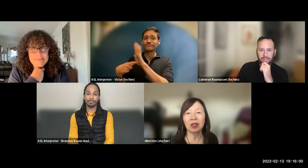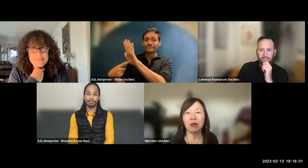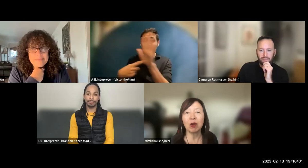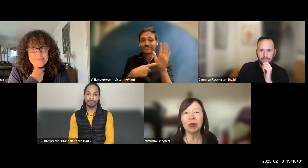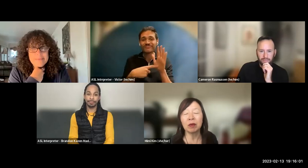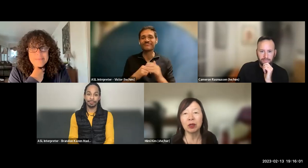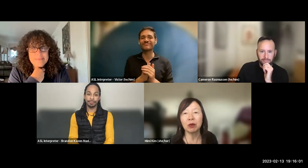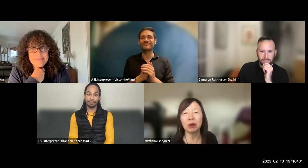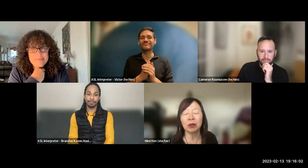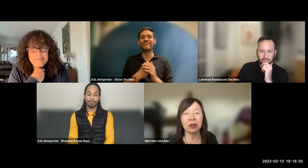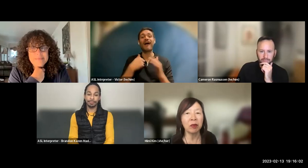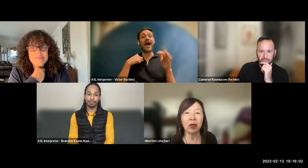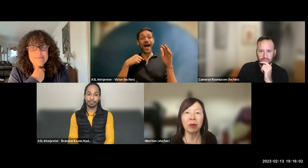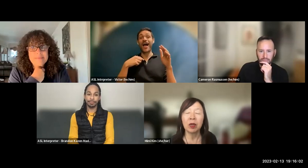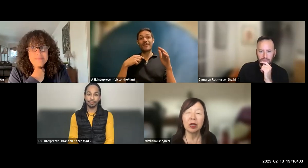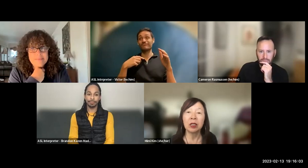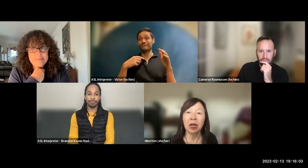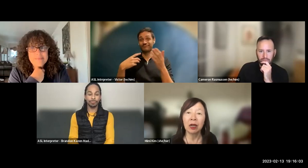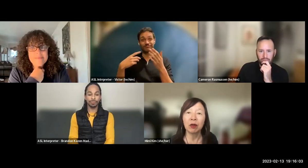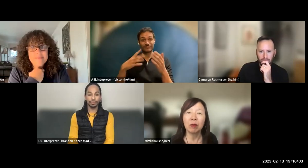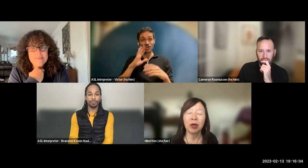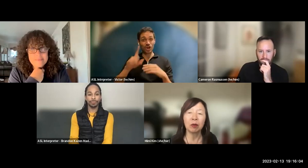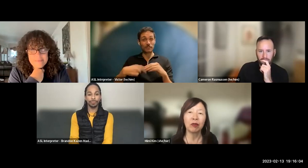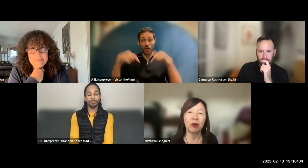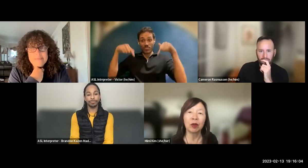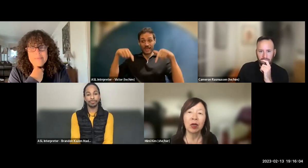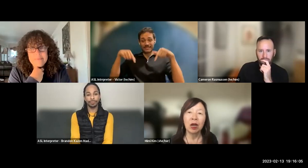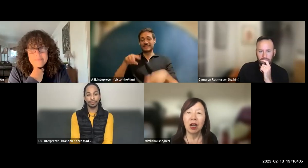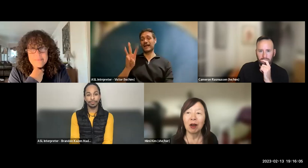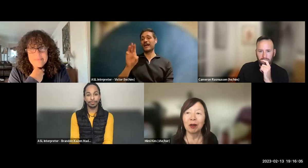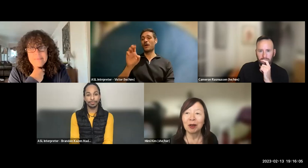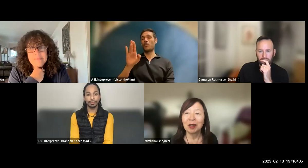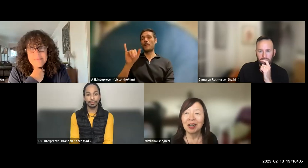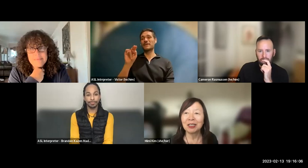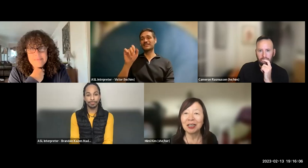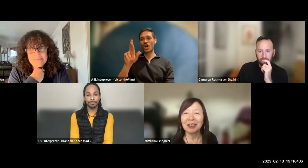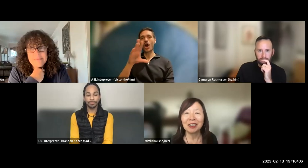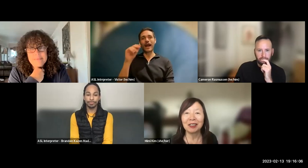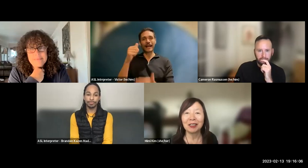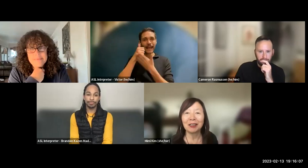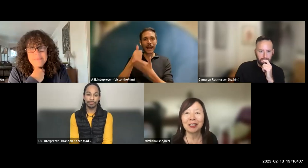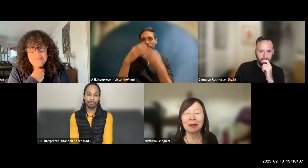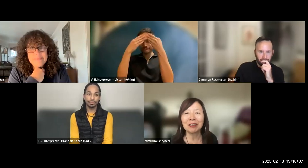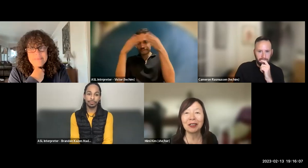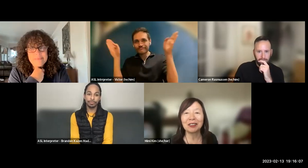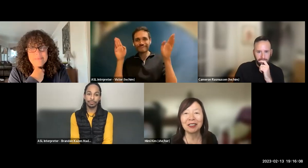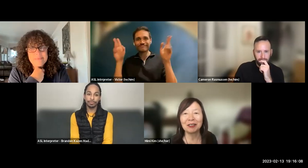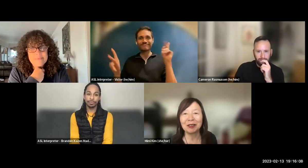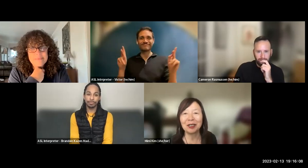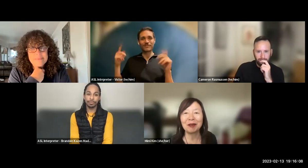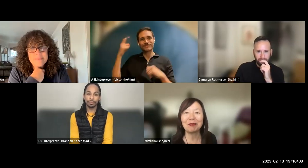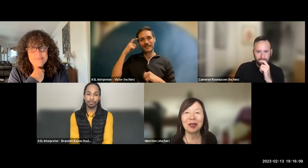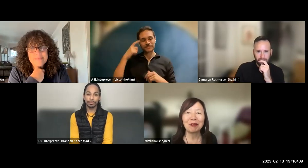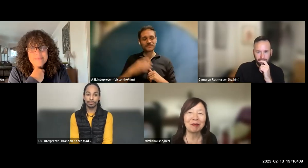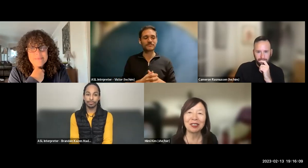webinar and kind of opened them to a world that some of them did not know about before. I sent Leah-Lakshmi's link